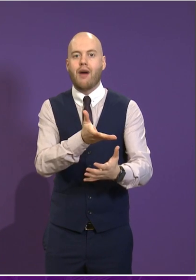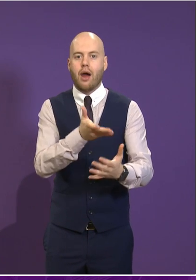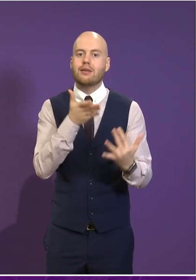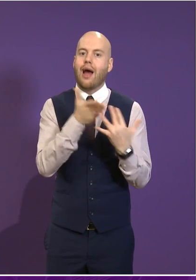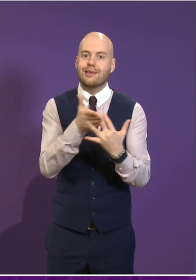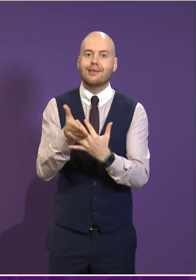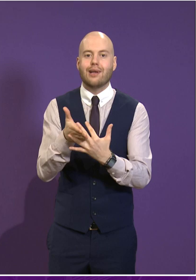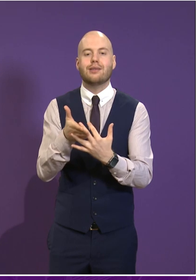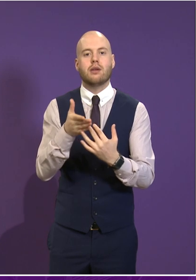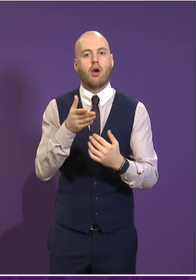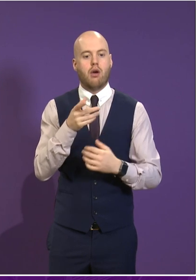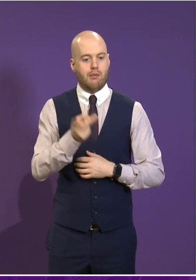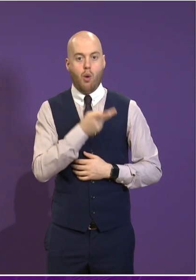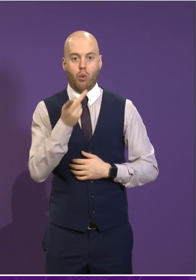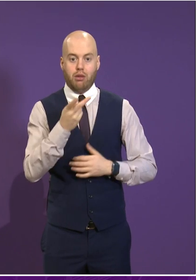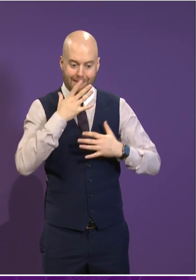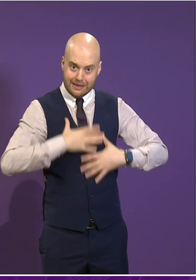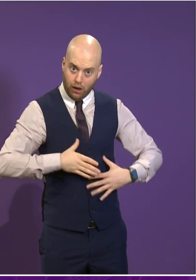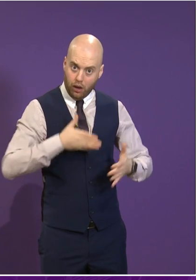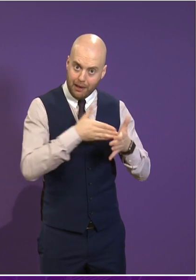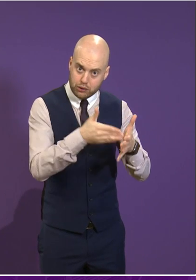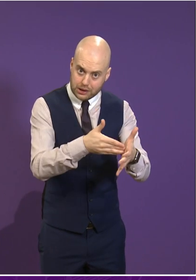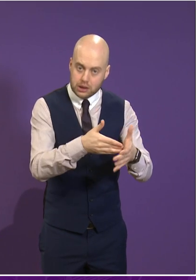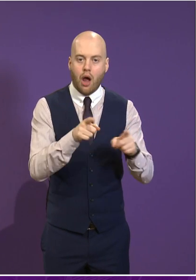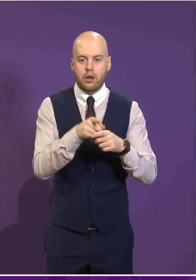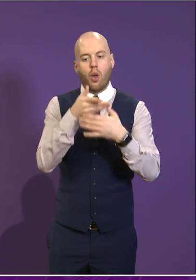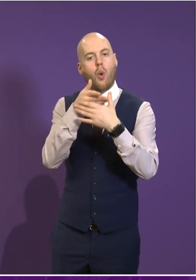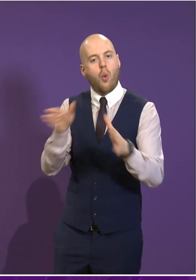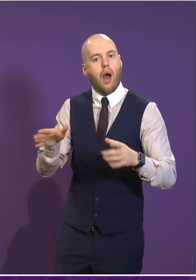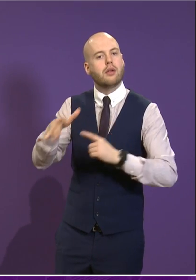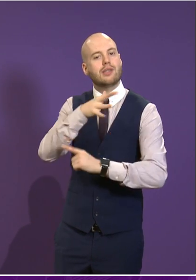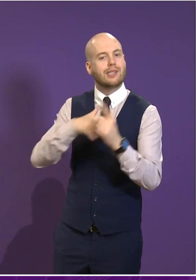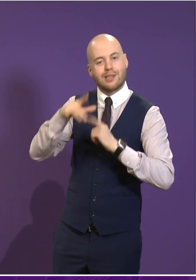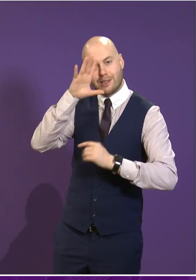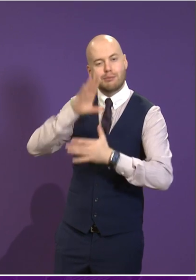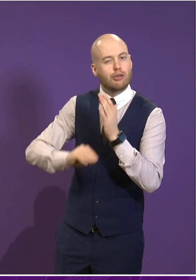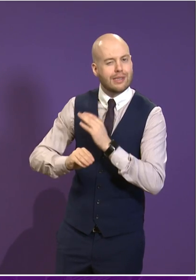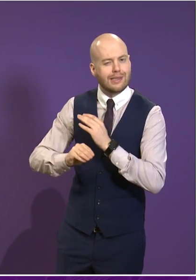to the wider student experience and to the physicality of access to the university estate?